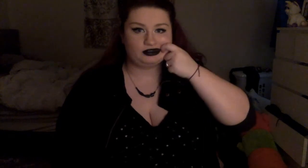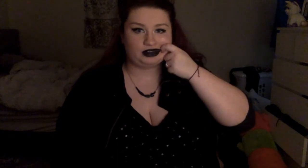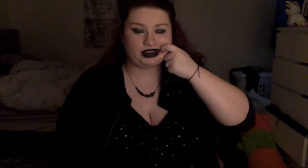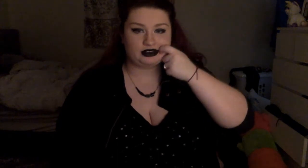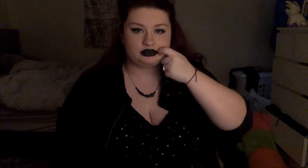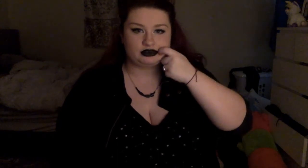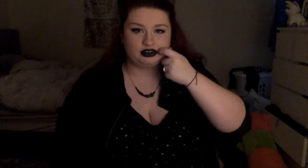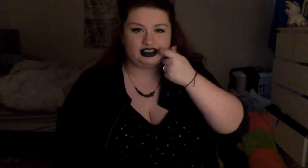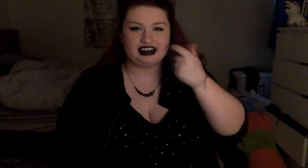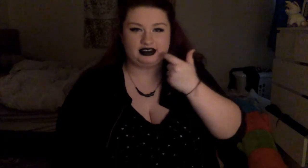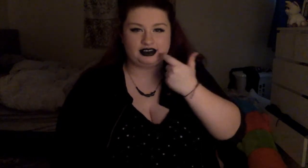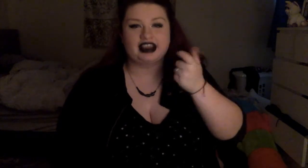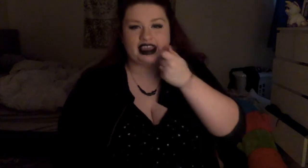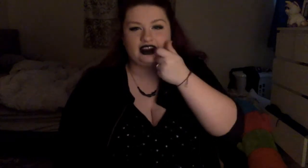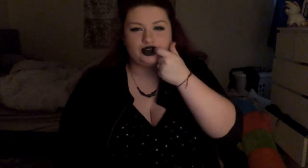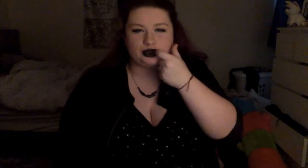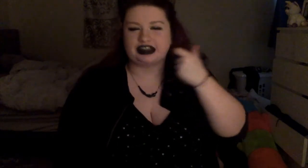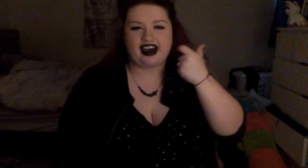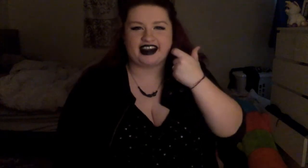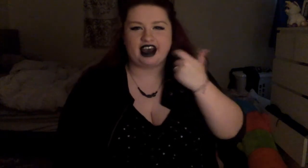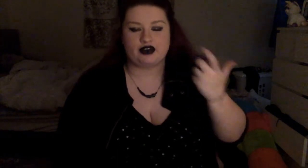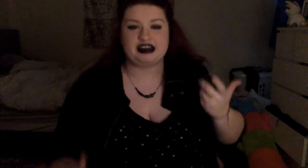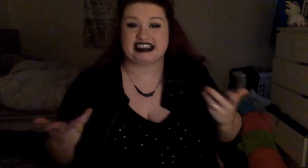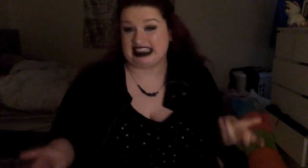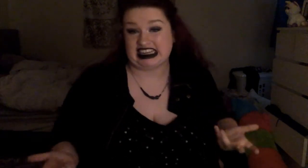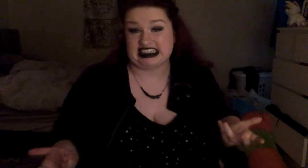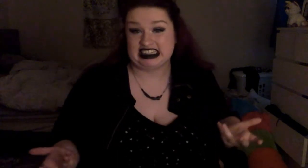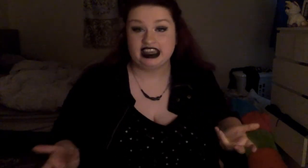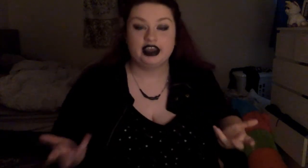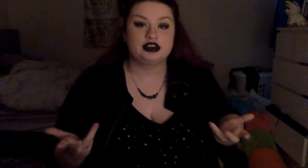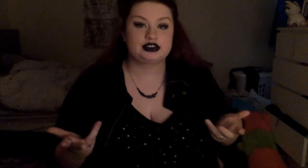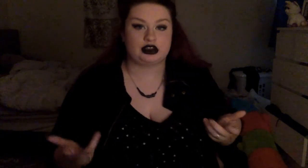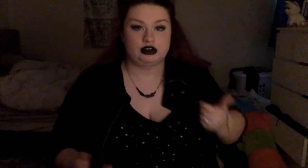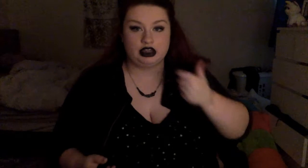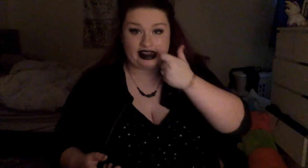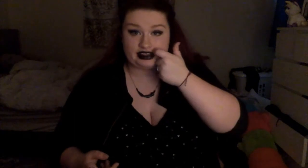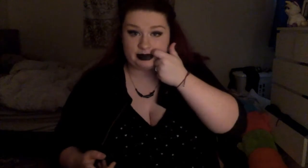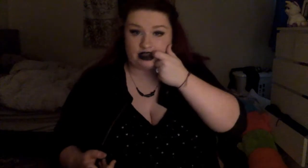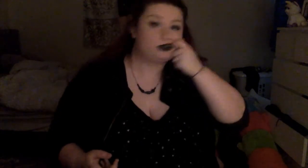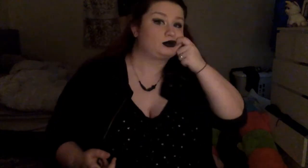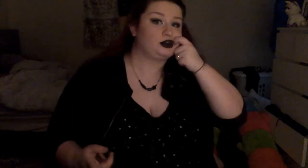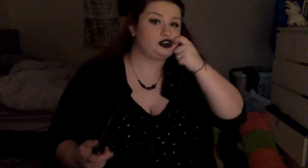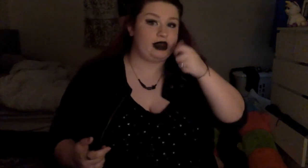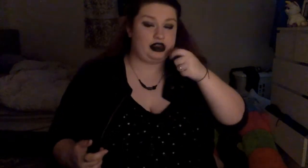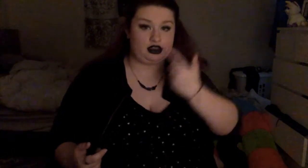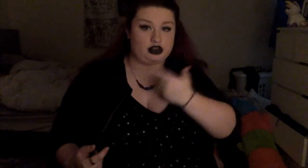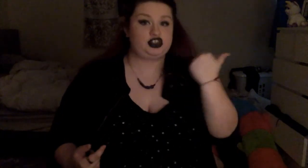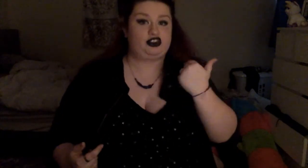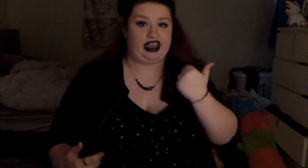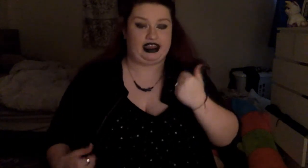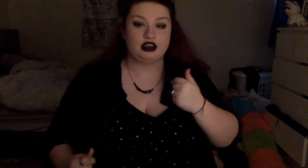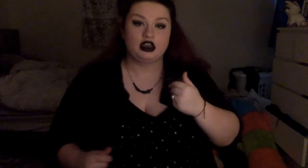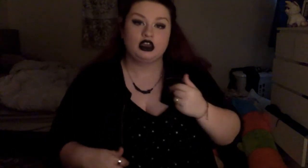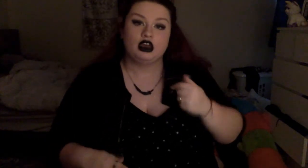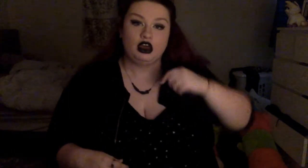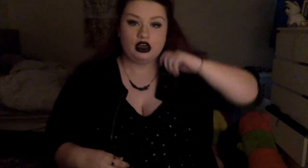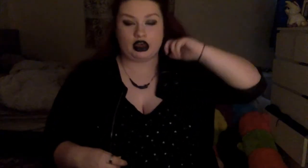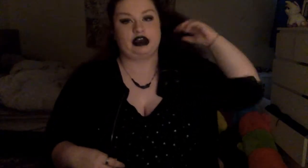like, again, if you do it not enough, it means addicted. So, it has to be real dramatic. You got to jerk the head. Because you